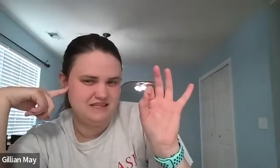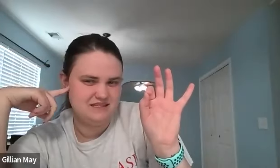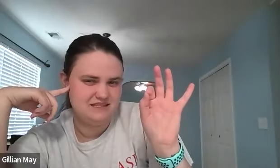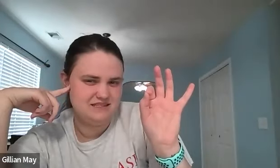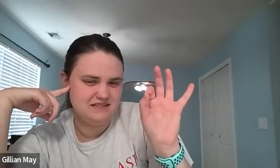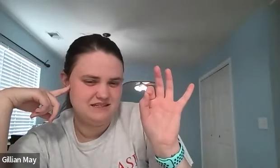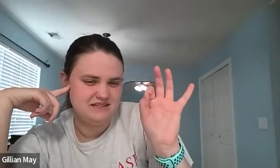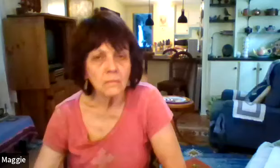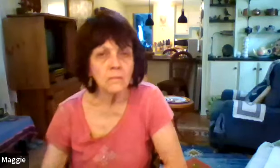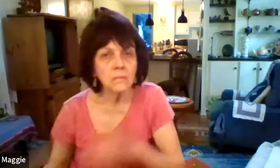sense.